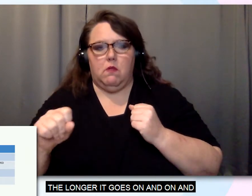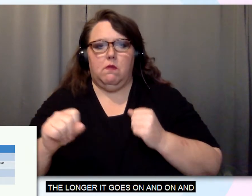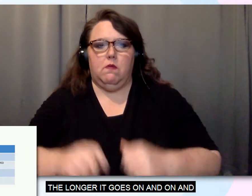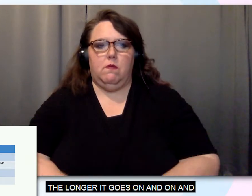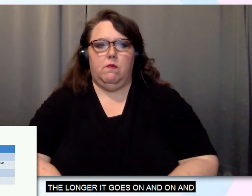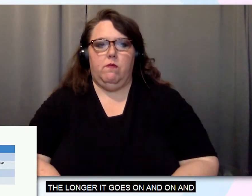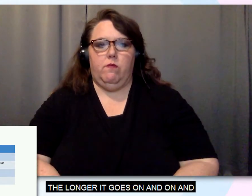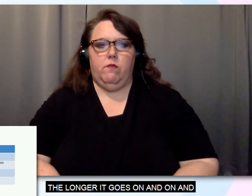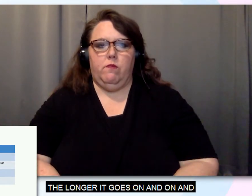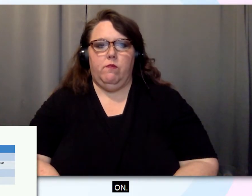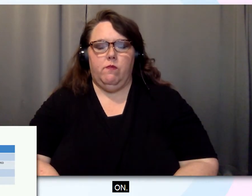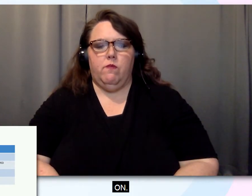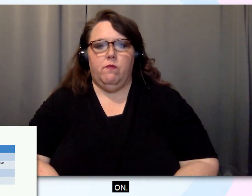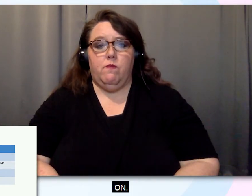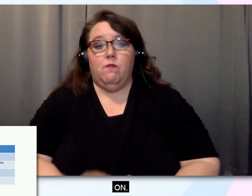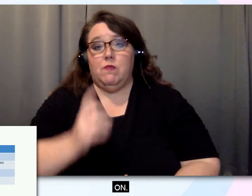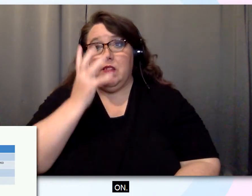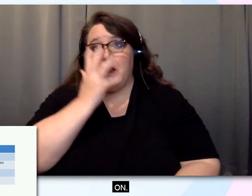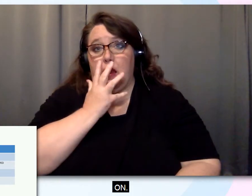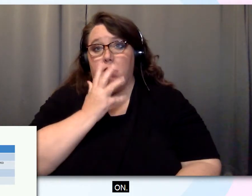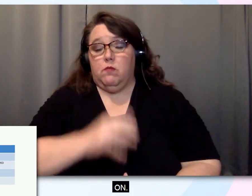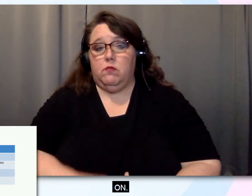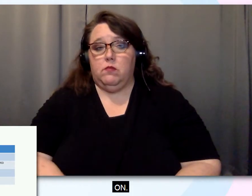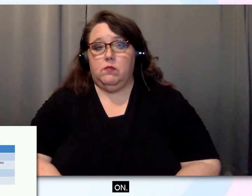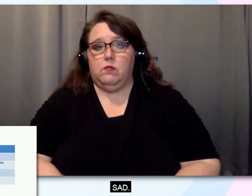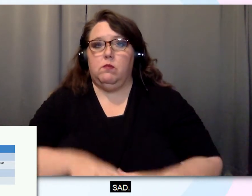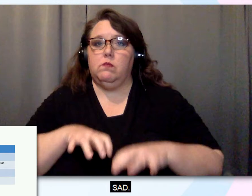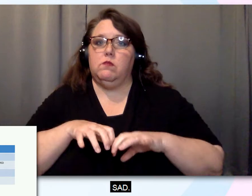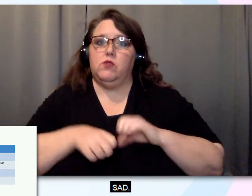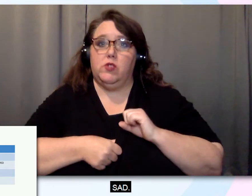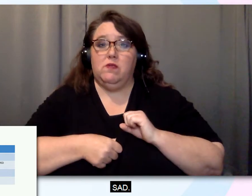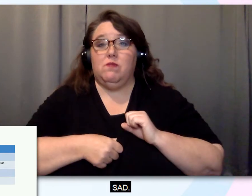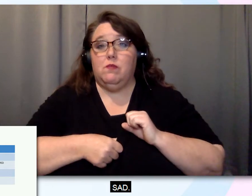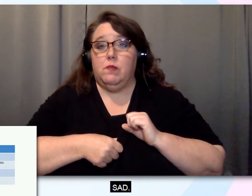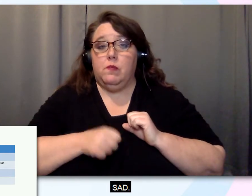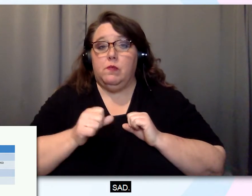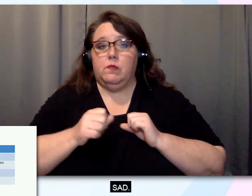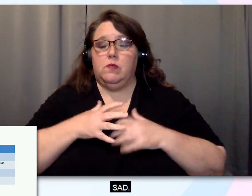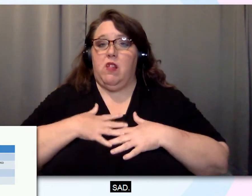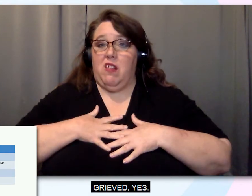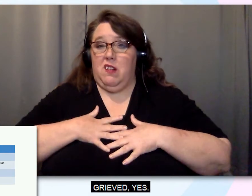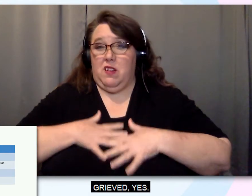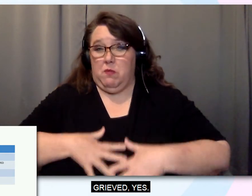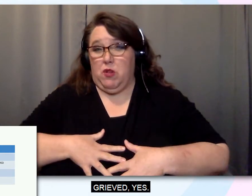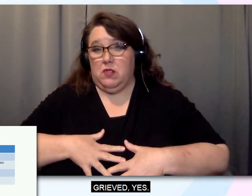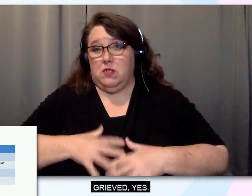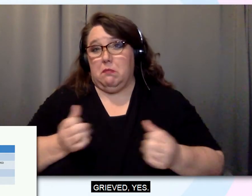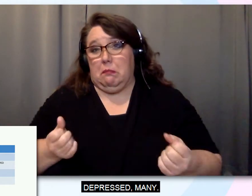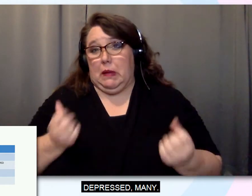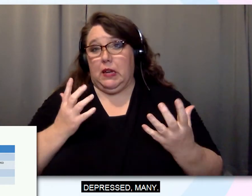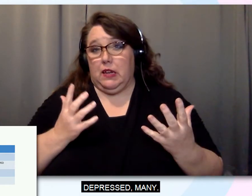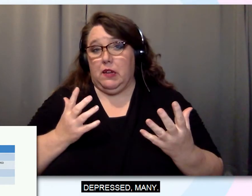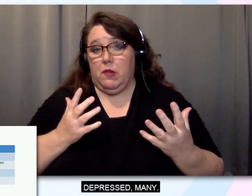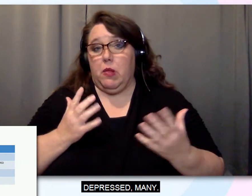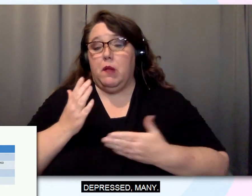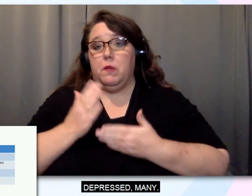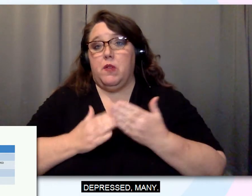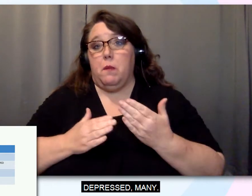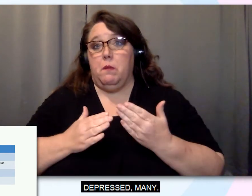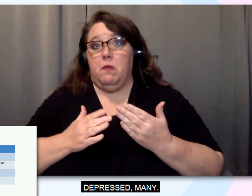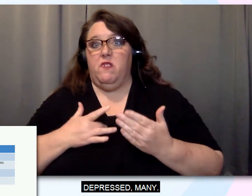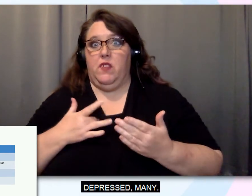and on and on. Oh, sad. Grieved, yes. Depressed,